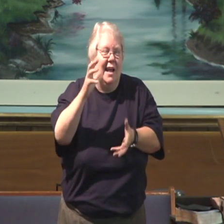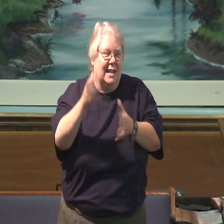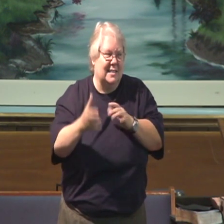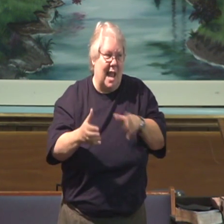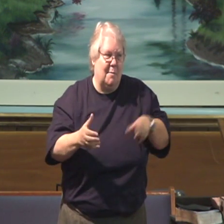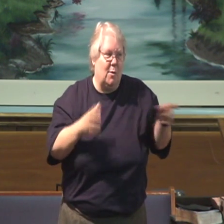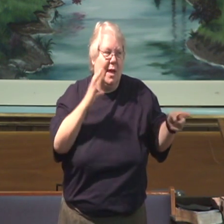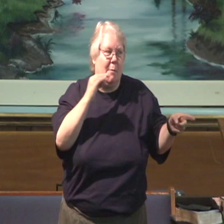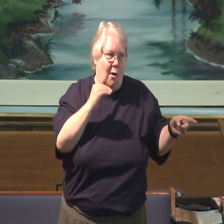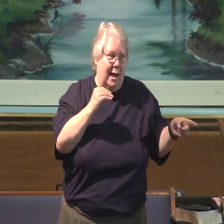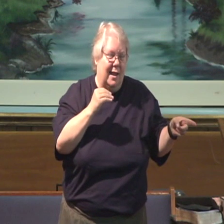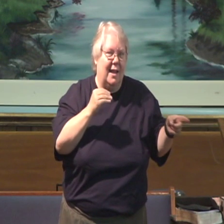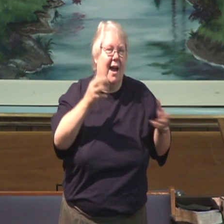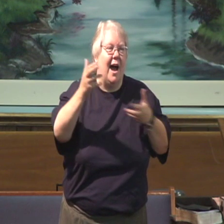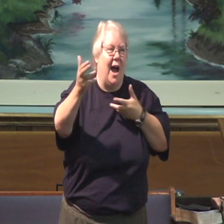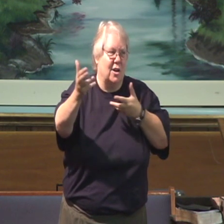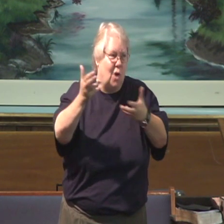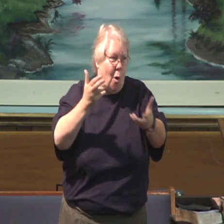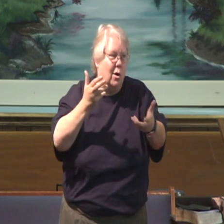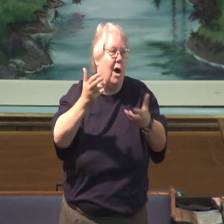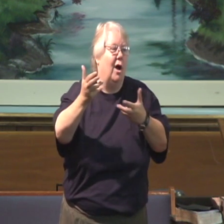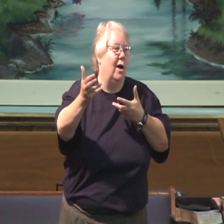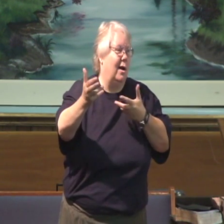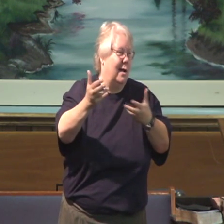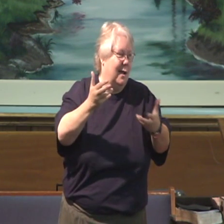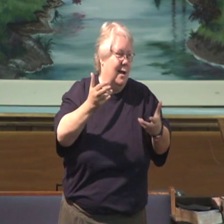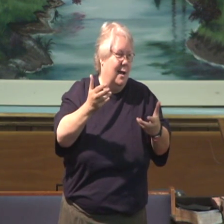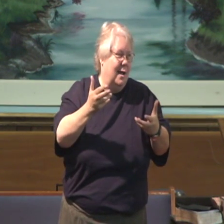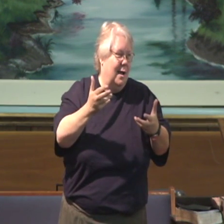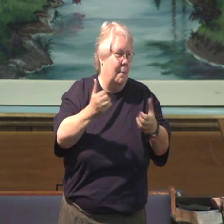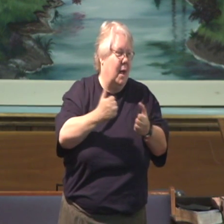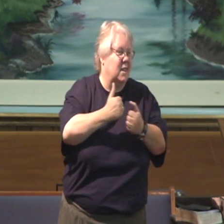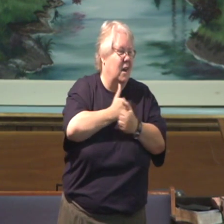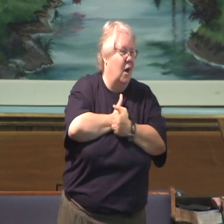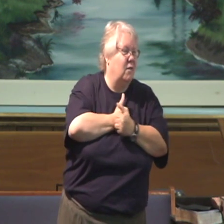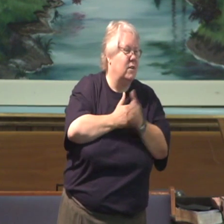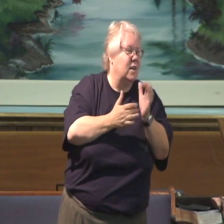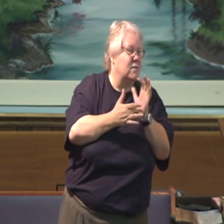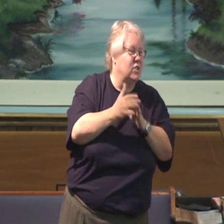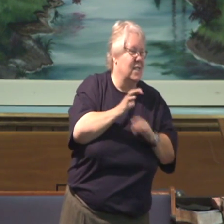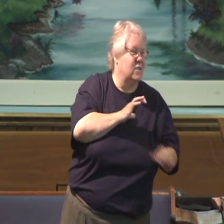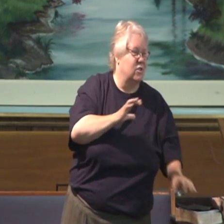him. The same thing with that boy. I told her about the love of Jesus